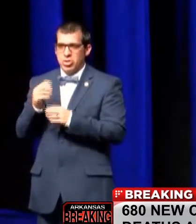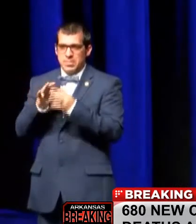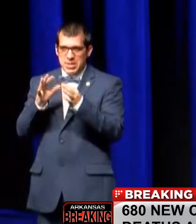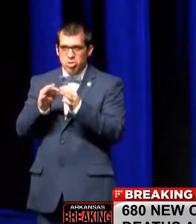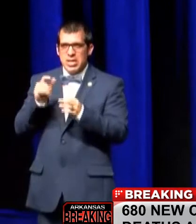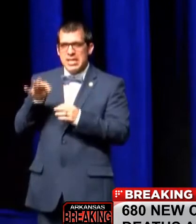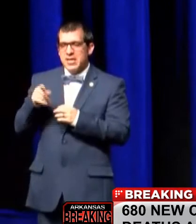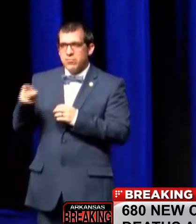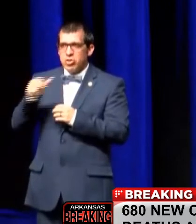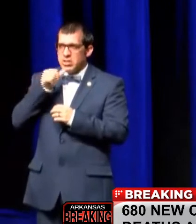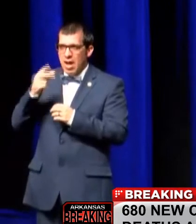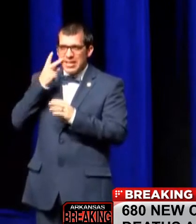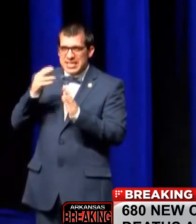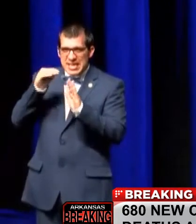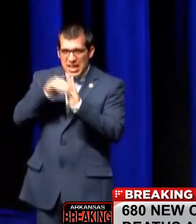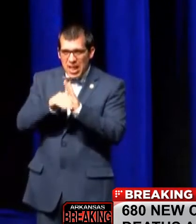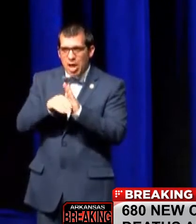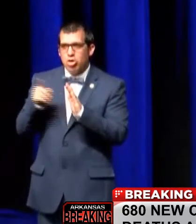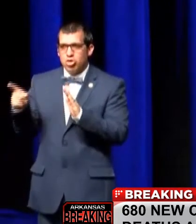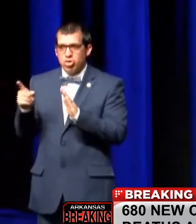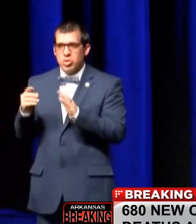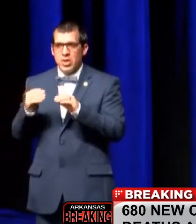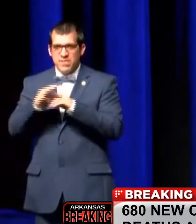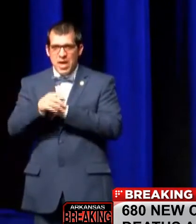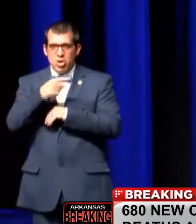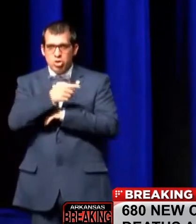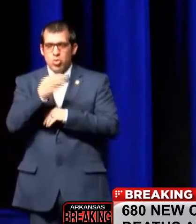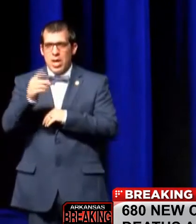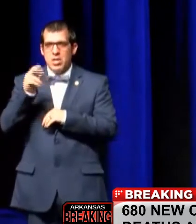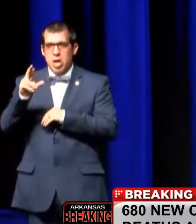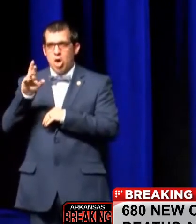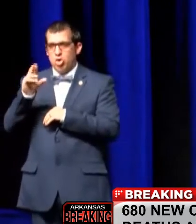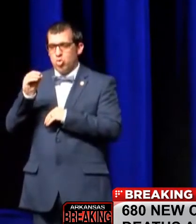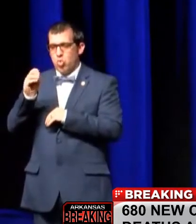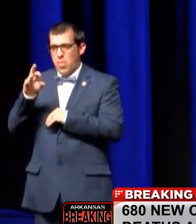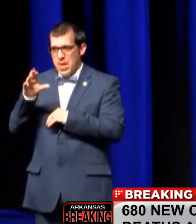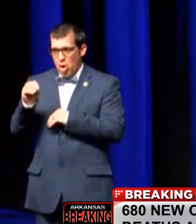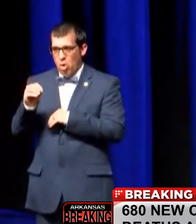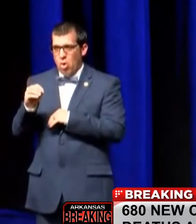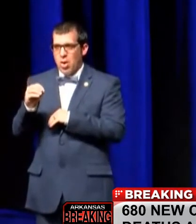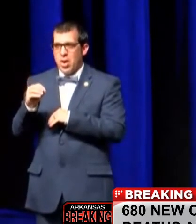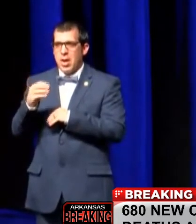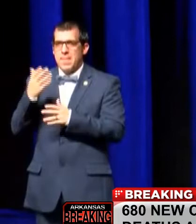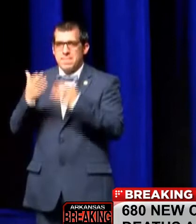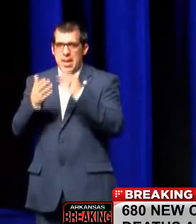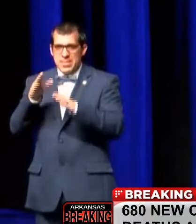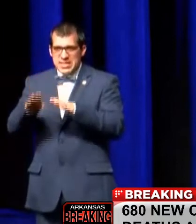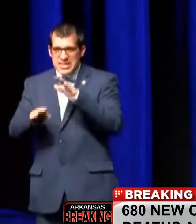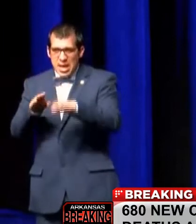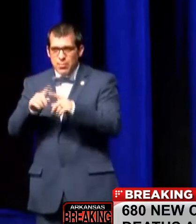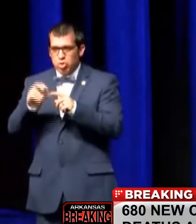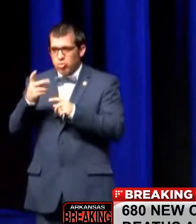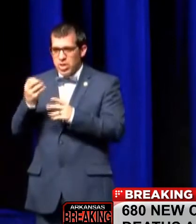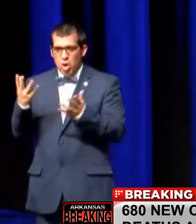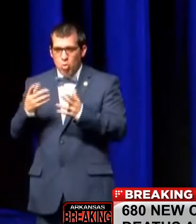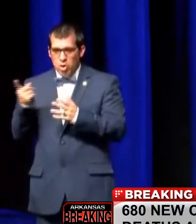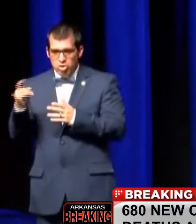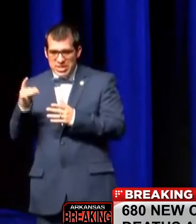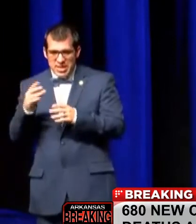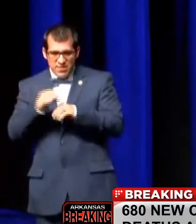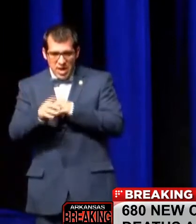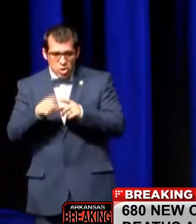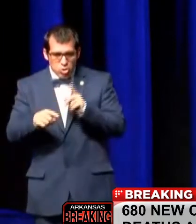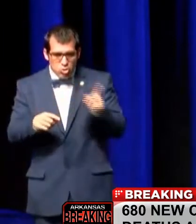in this upcoming week, that she would advise you, and Dr. Romero would be advising you of steps to take. What has she advised you,